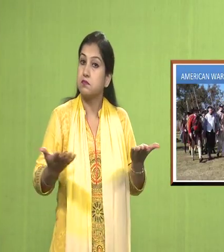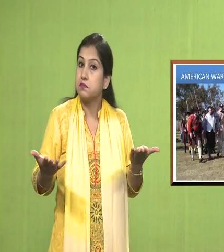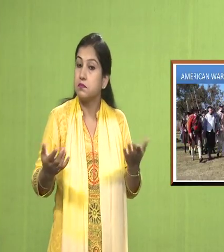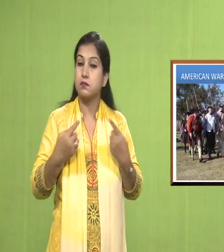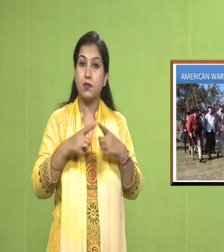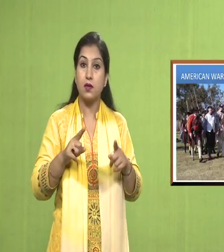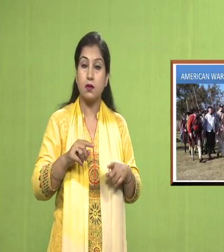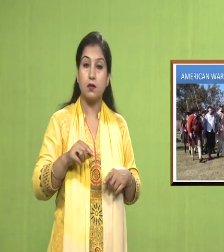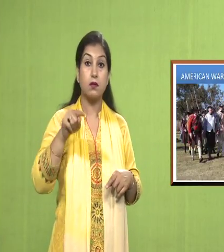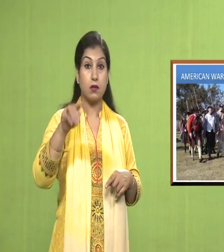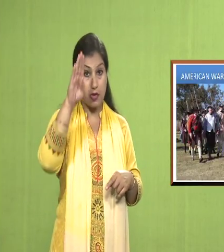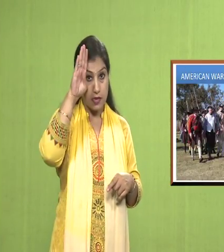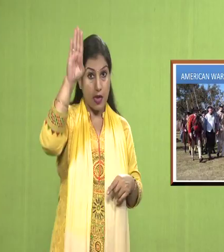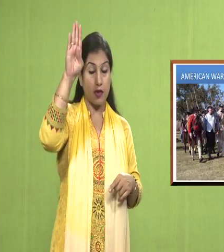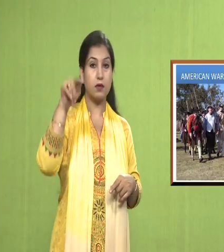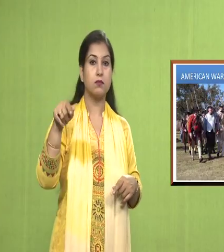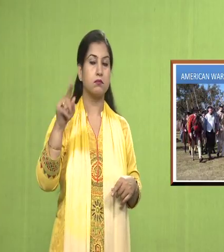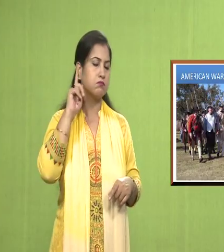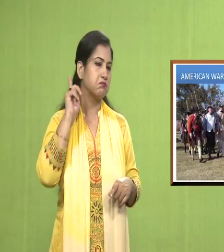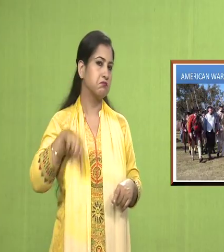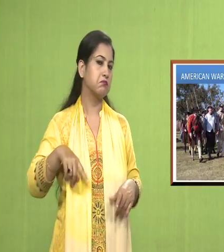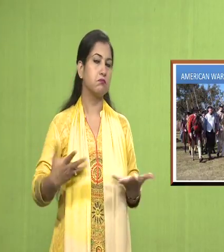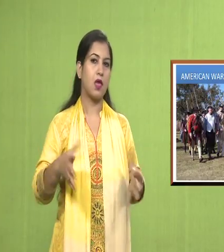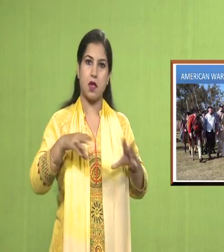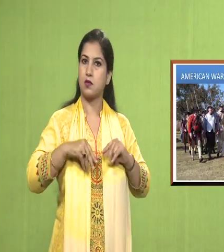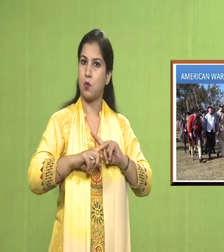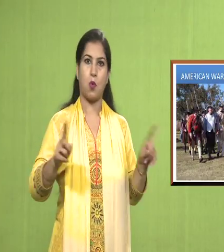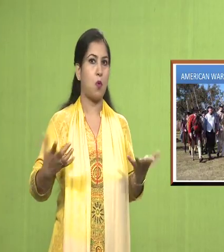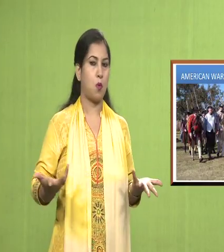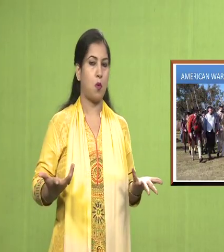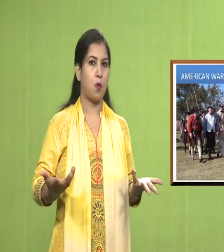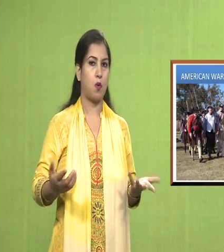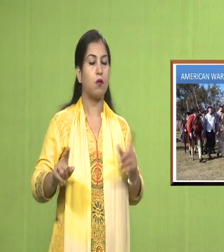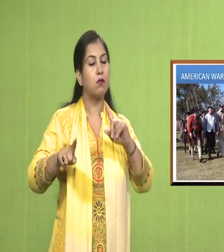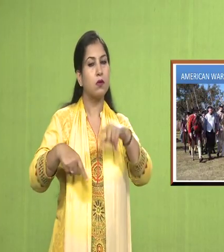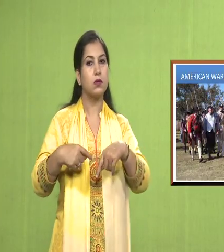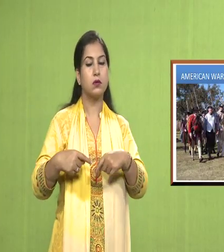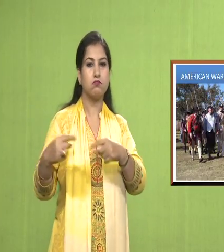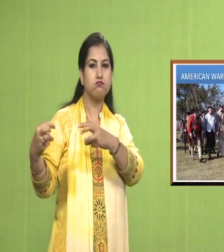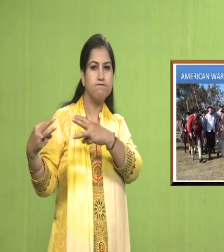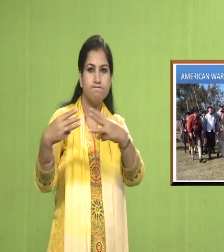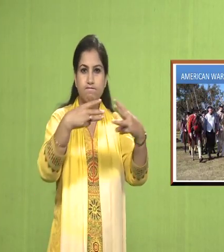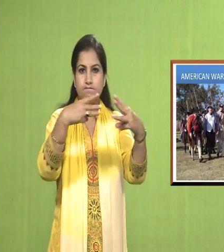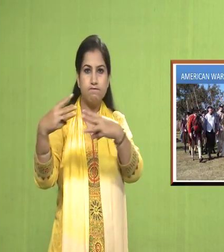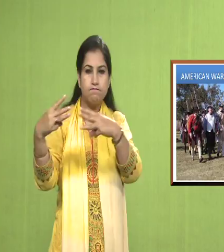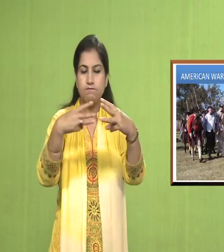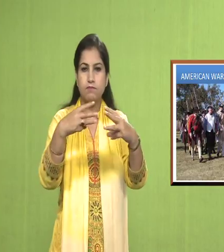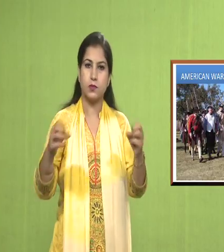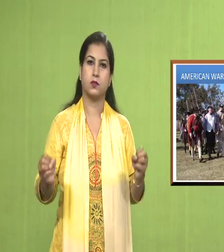However, the British king did not like this opposition and declared war against the people of